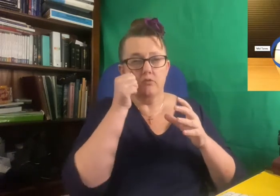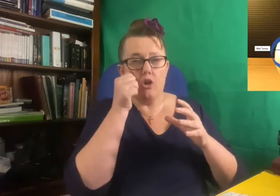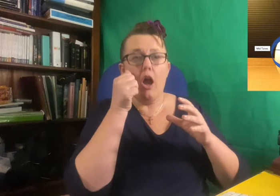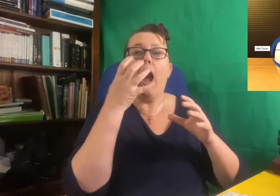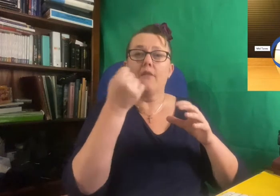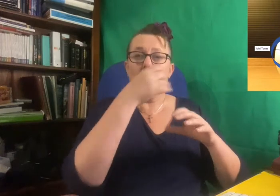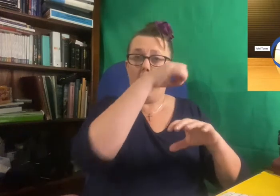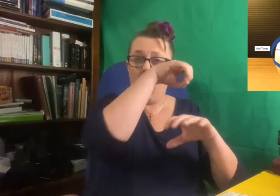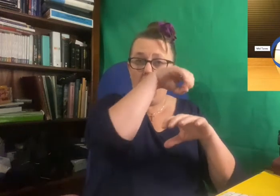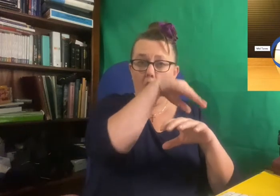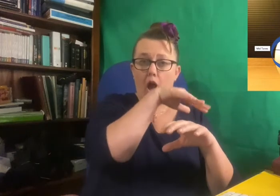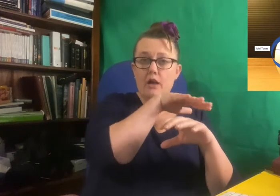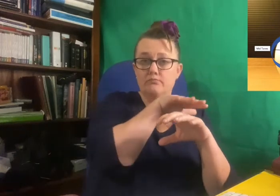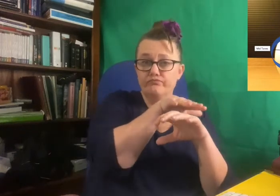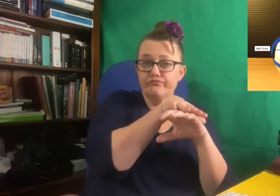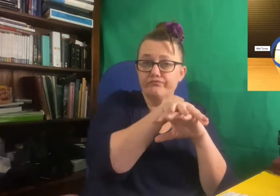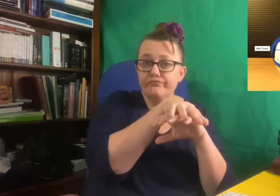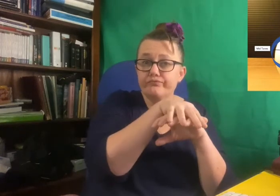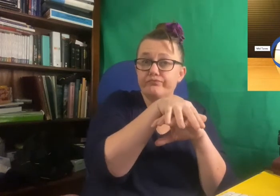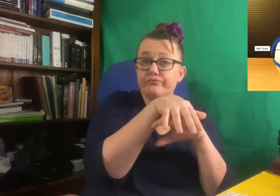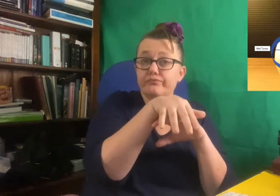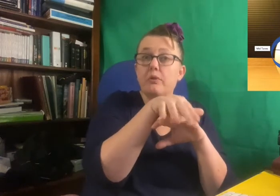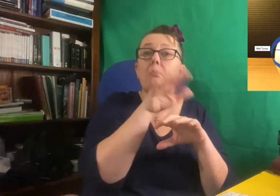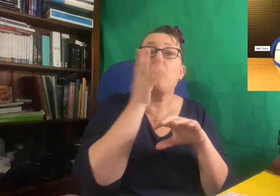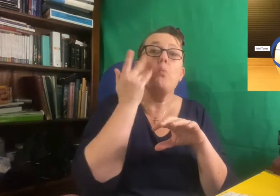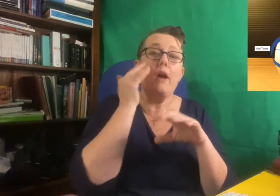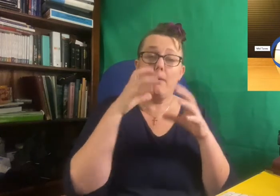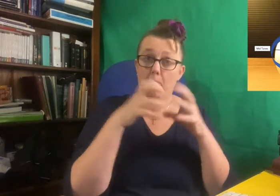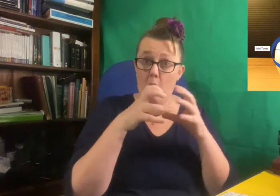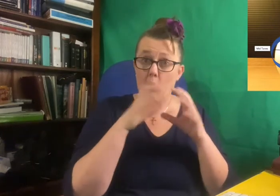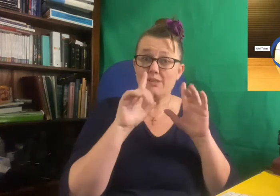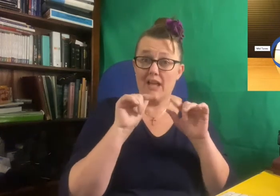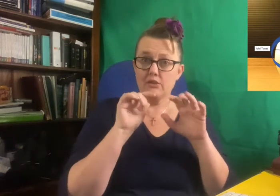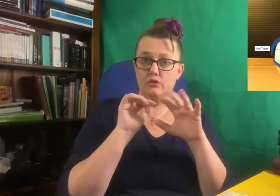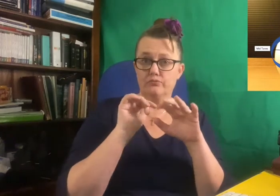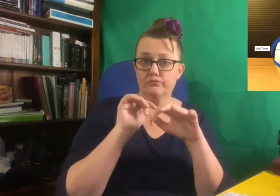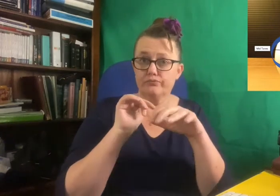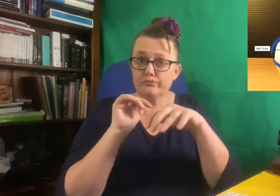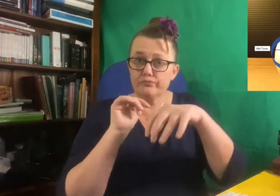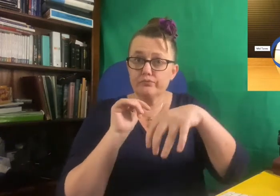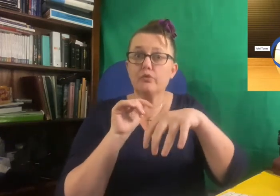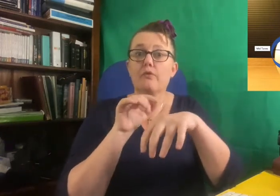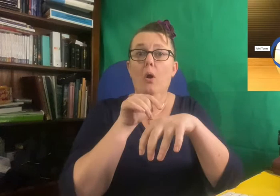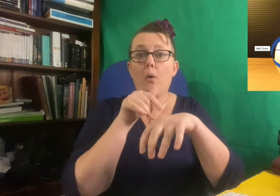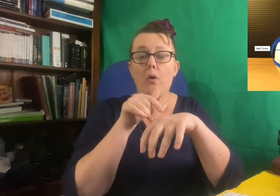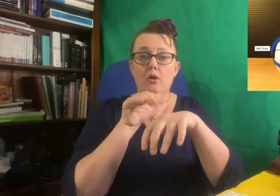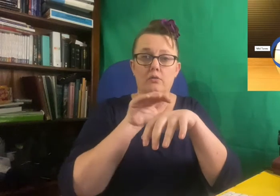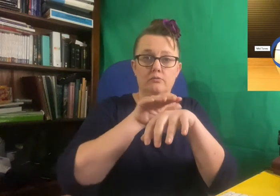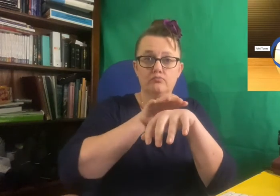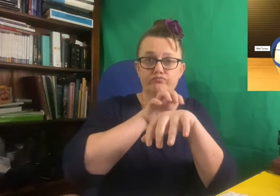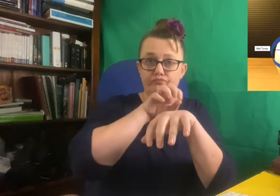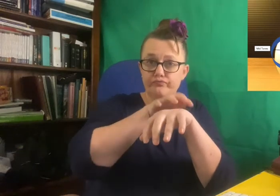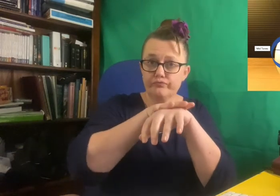That's where the light comes down over the ball and the ball starts to curve